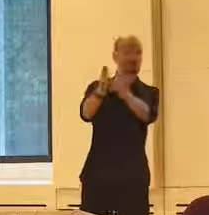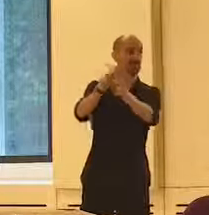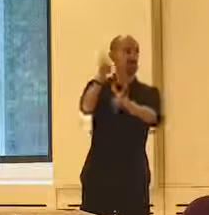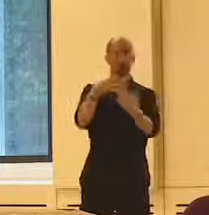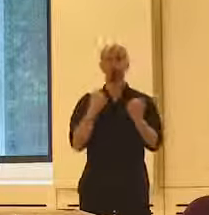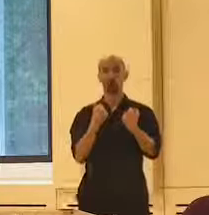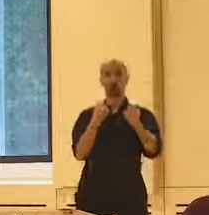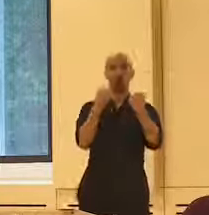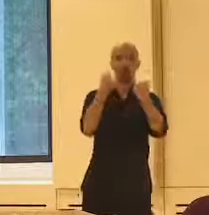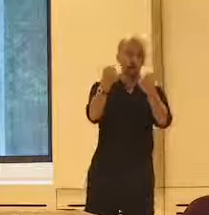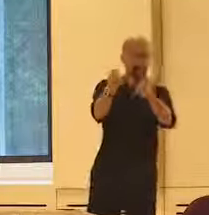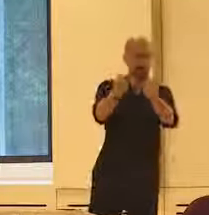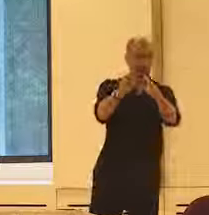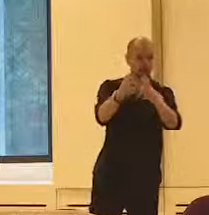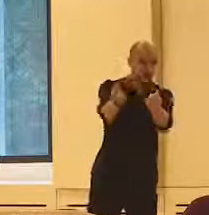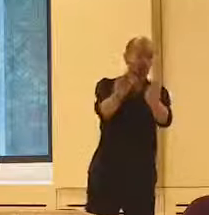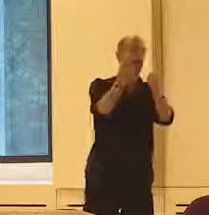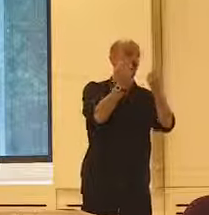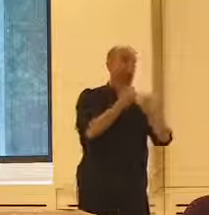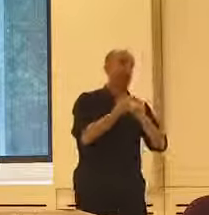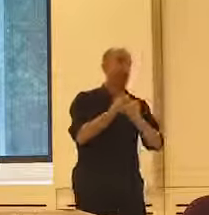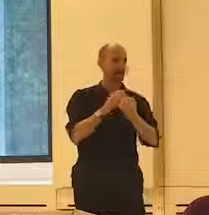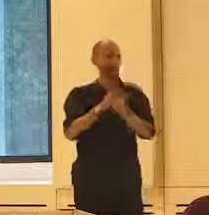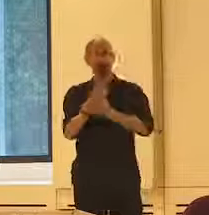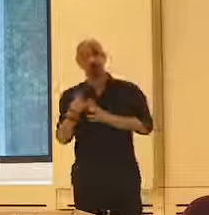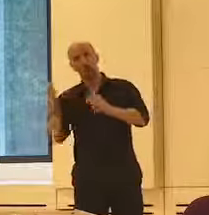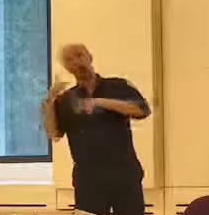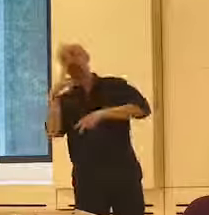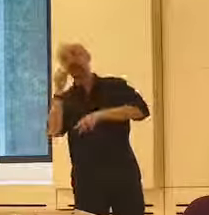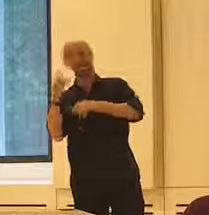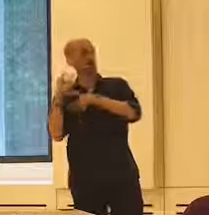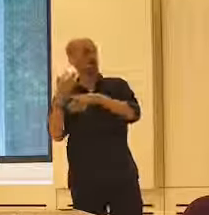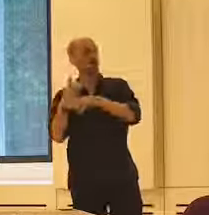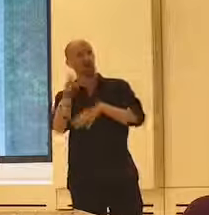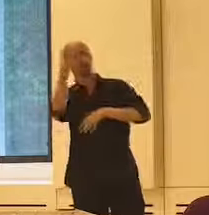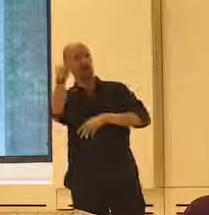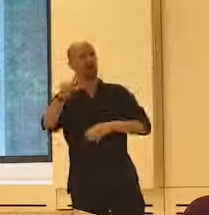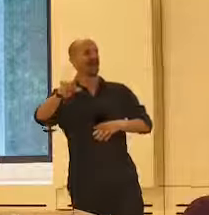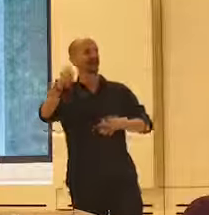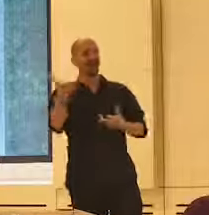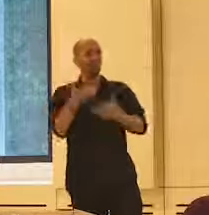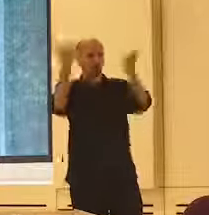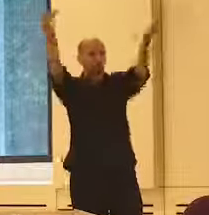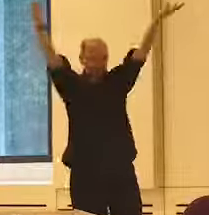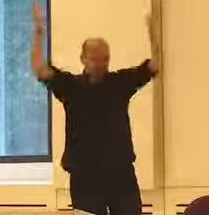time traveling for a short appointment, and then it will be like 3 hours altogether.